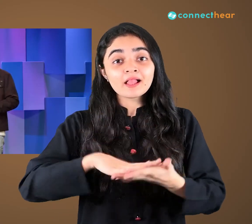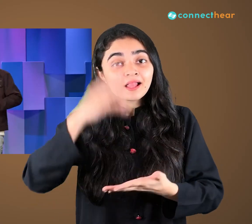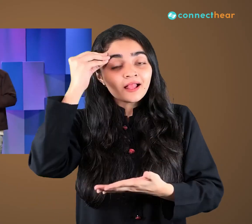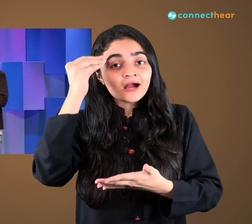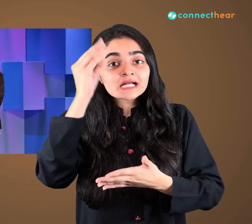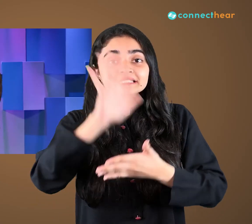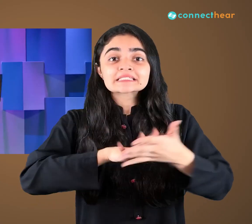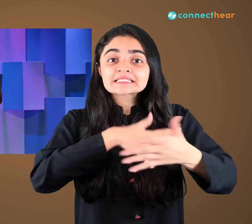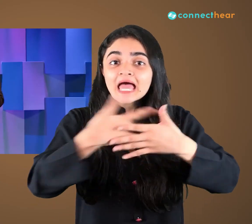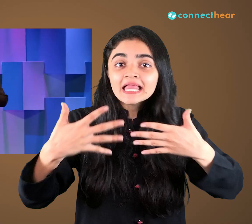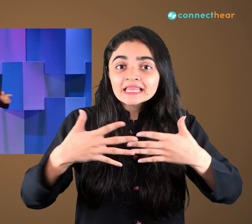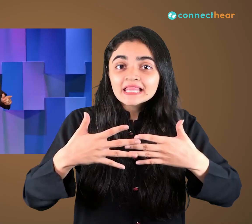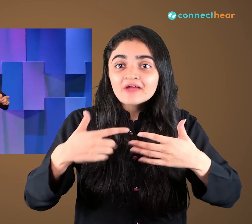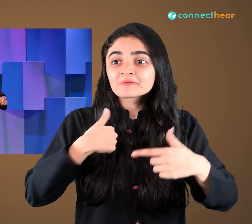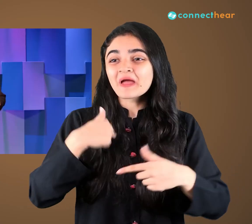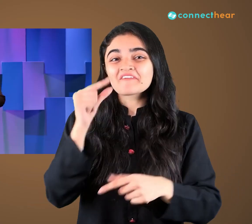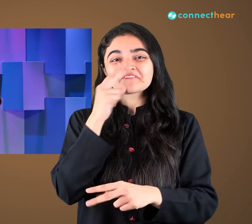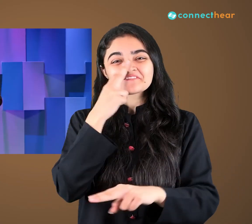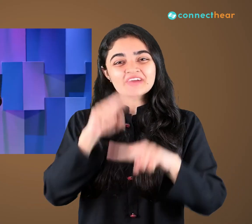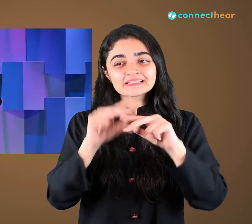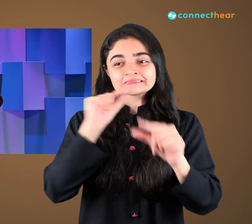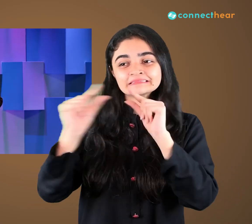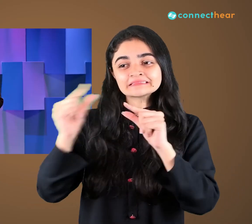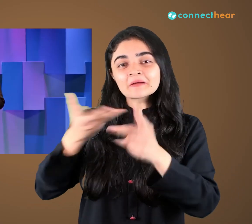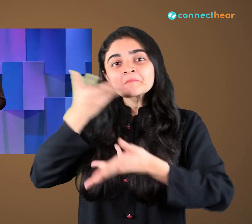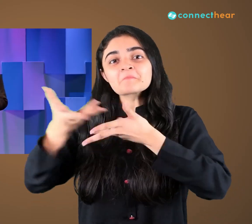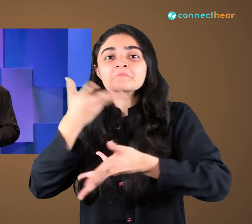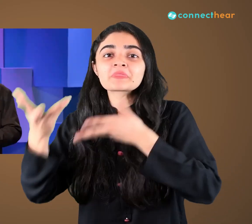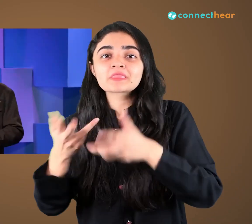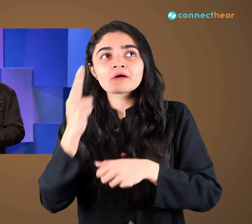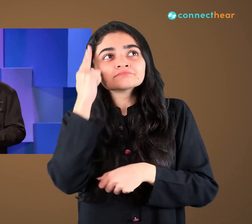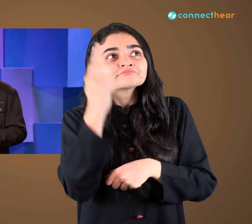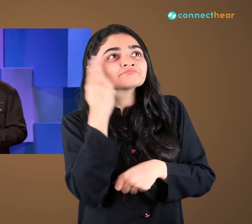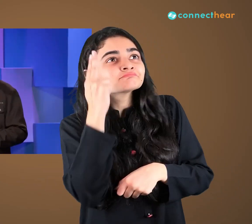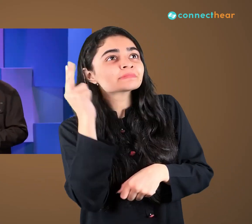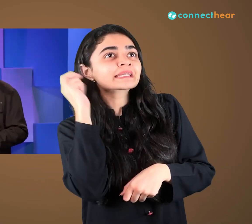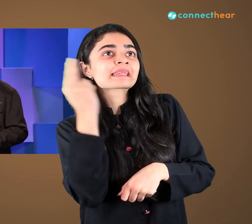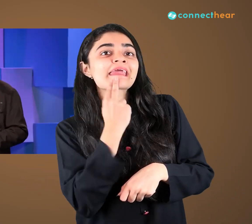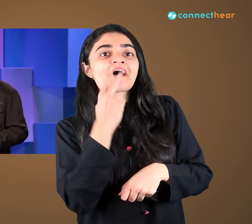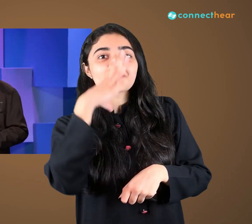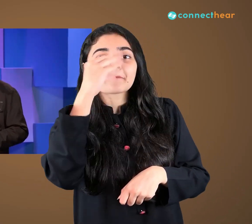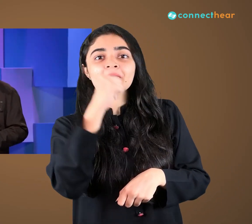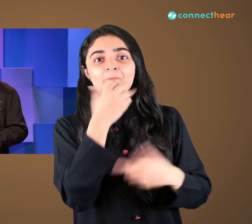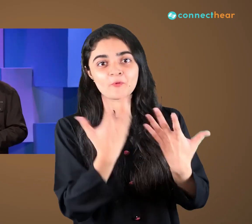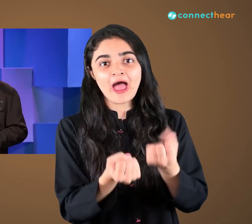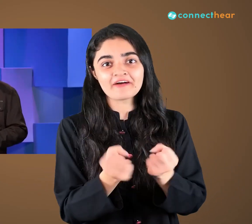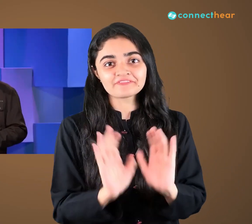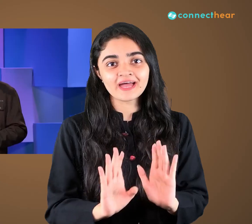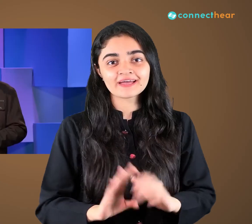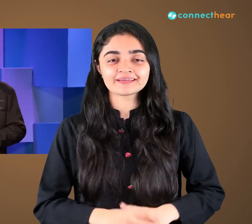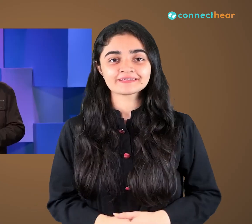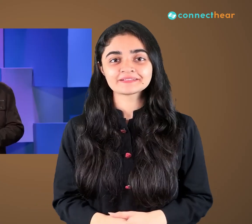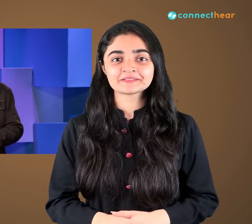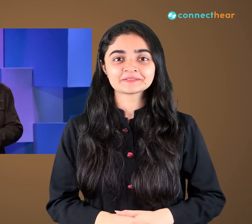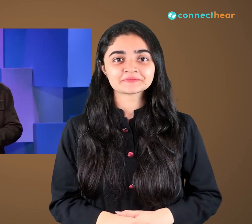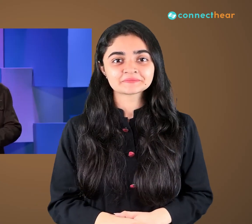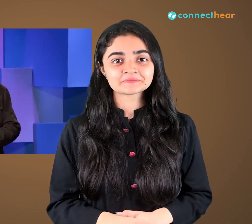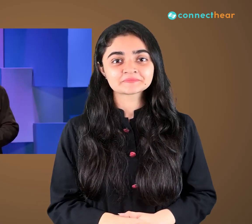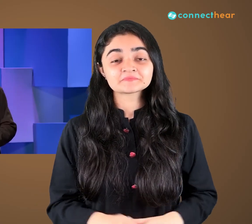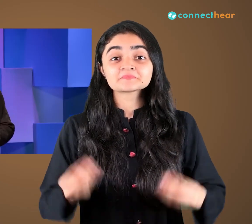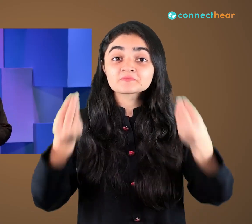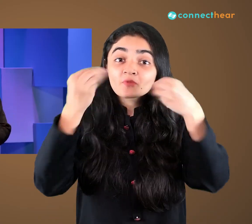2, I learned sign language so that I could tell jokes about an imaginary deaf parent.